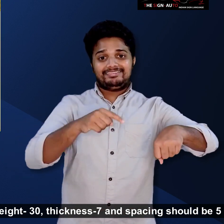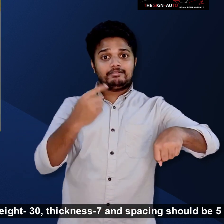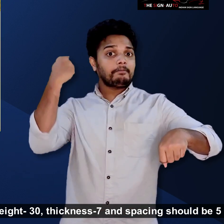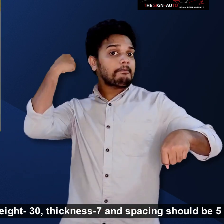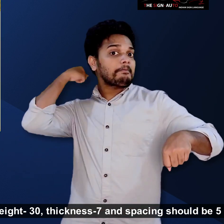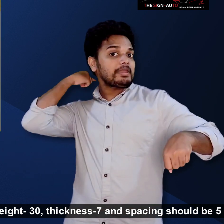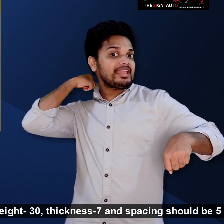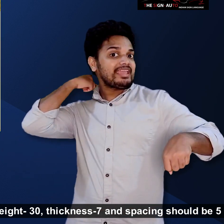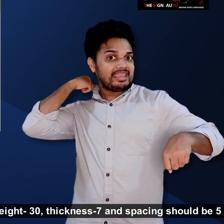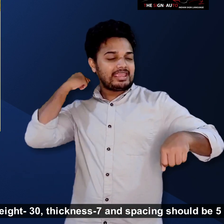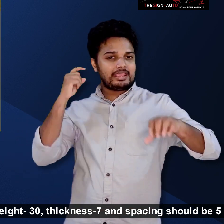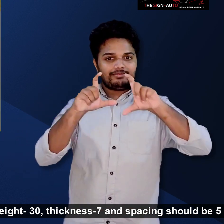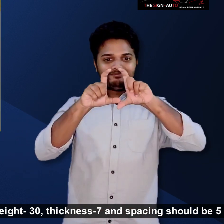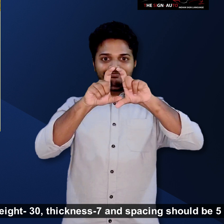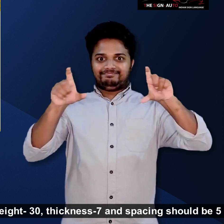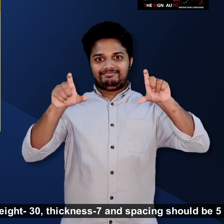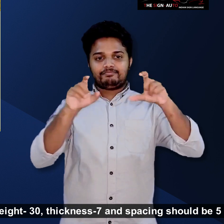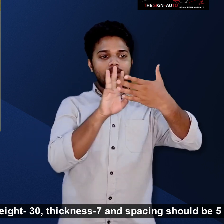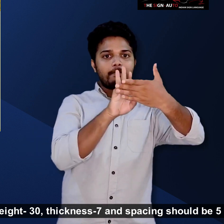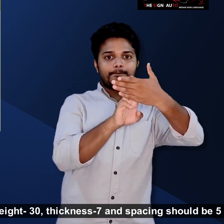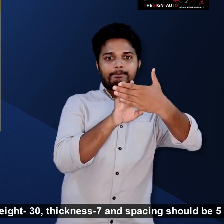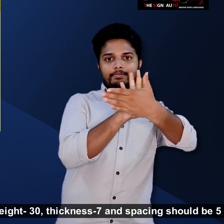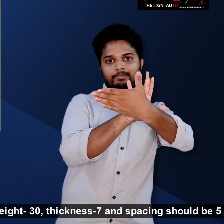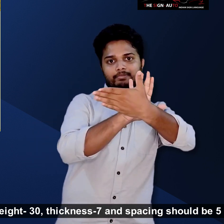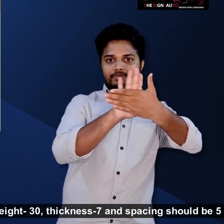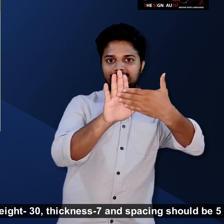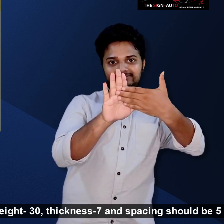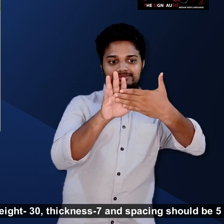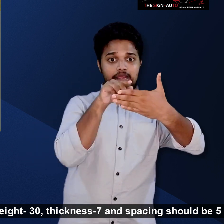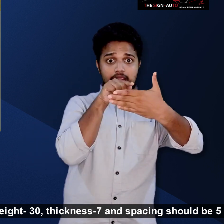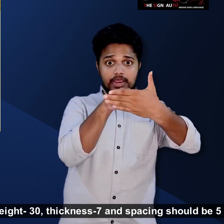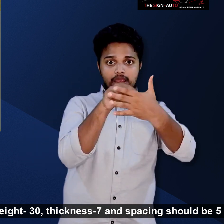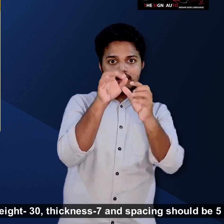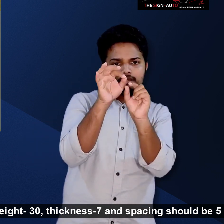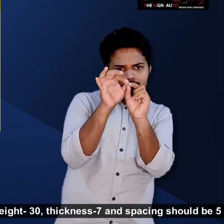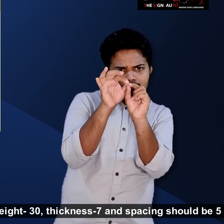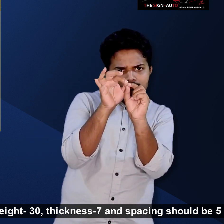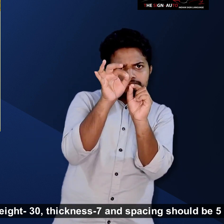there